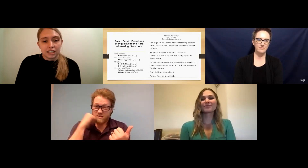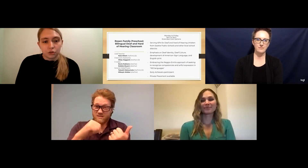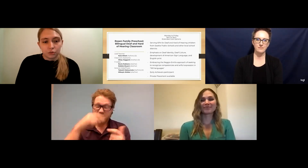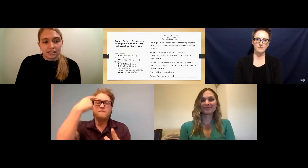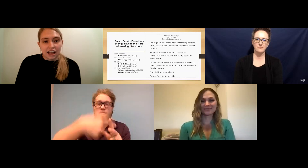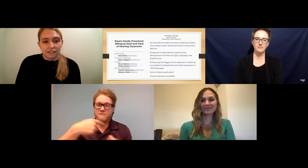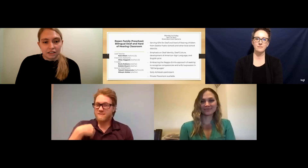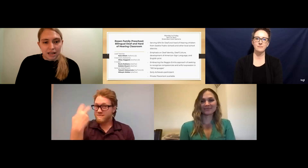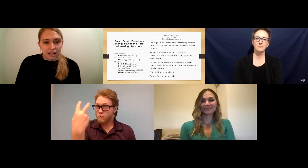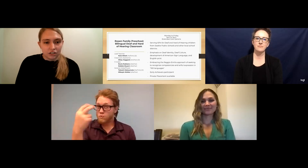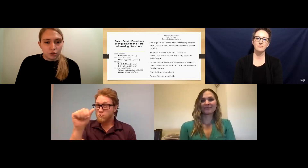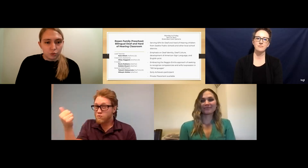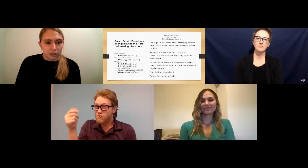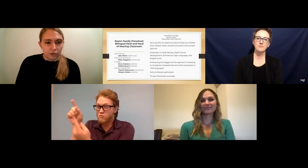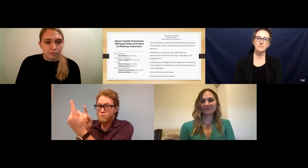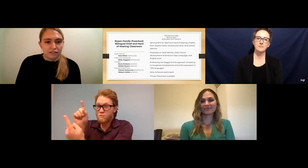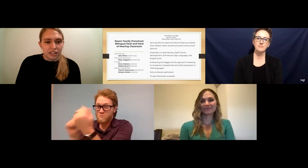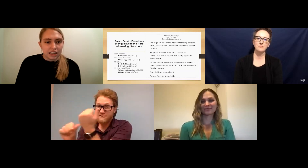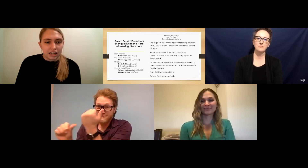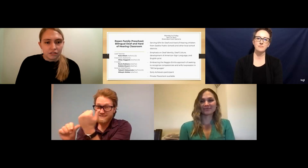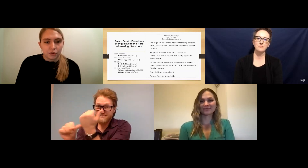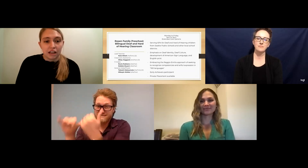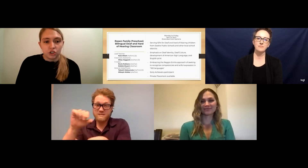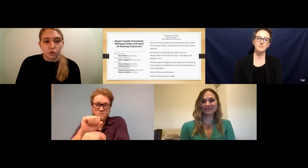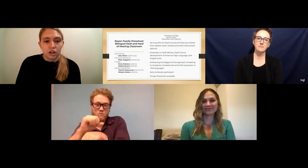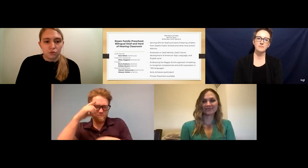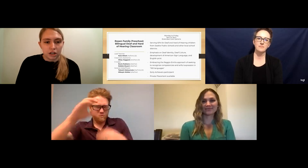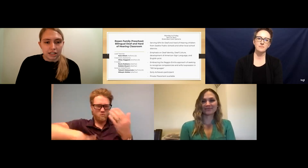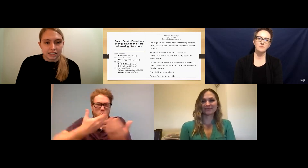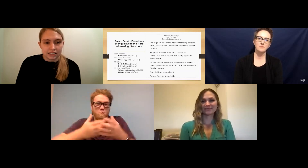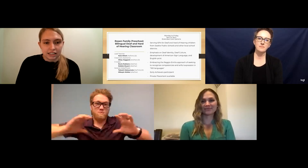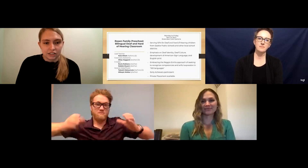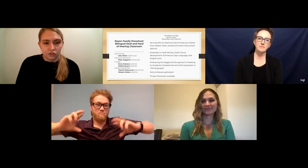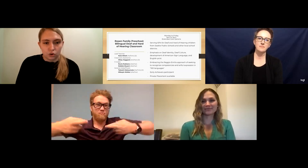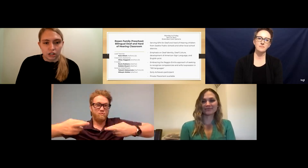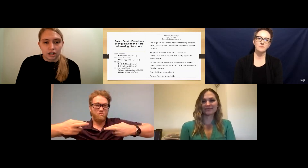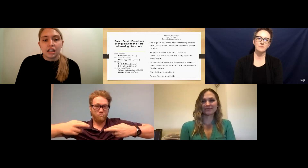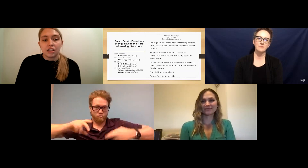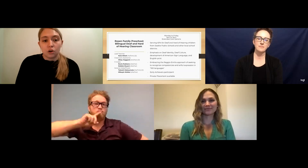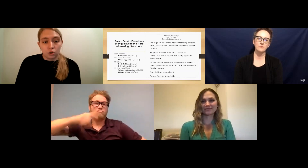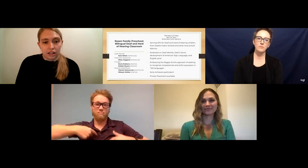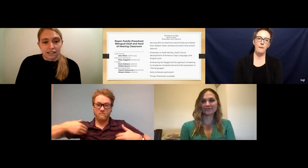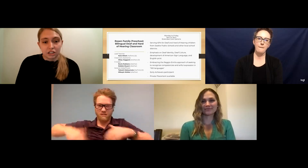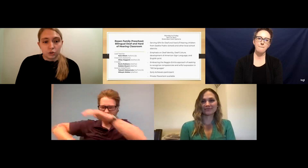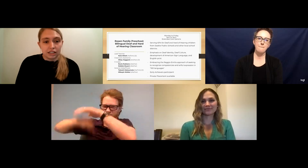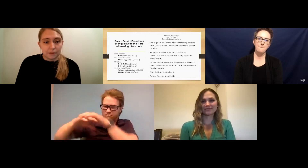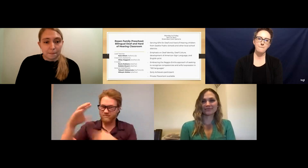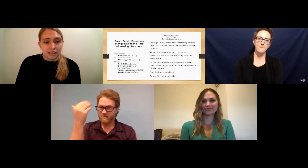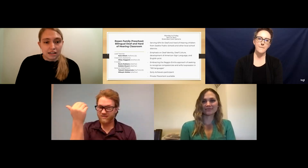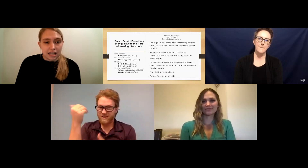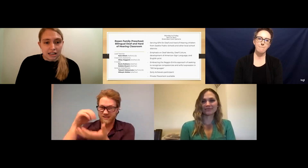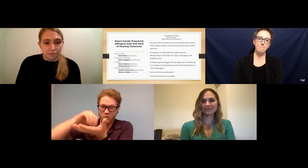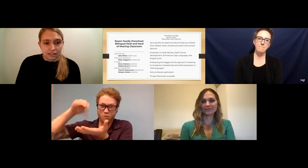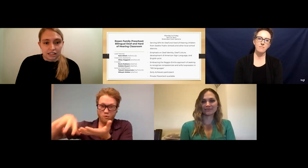There's really 3 staff in my classroom who works with me every day. We have 2 one-on-one assistants for the whole class, including